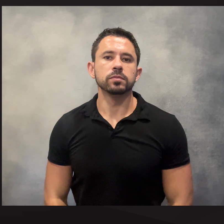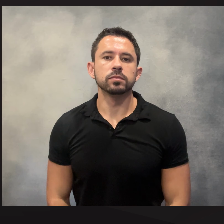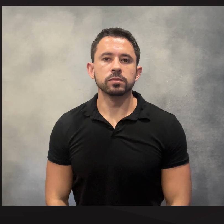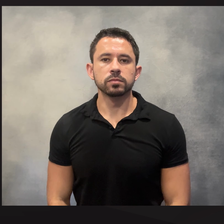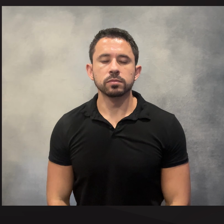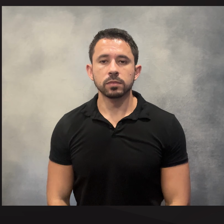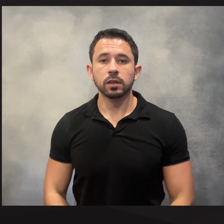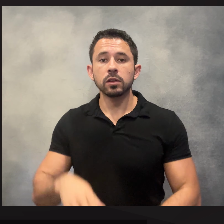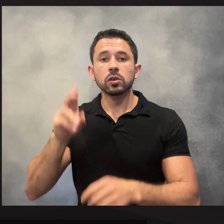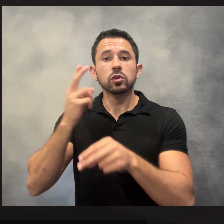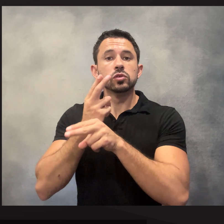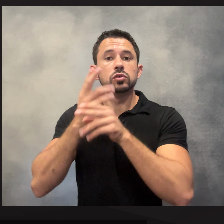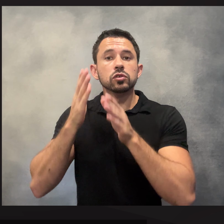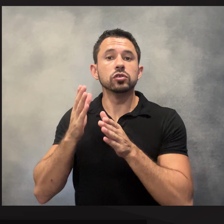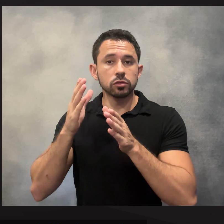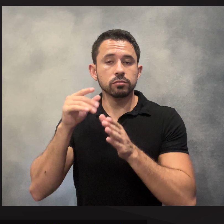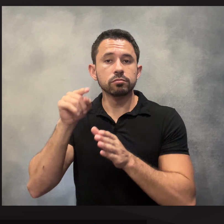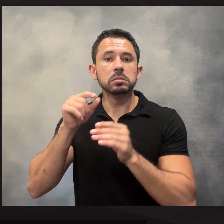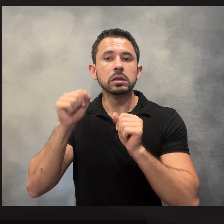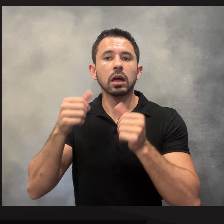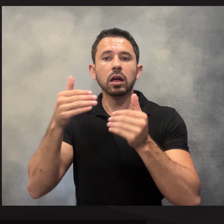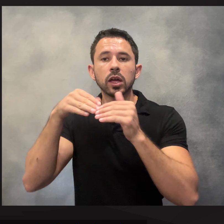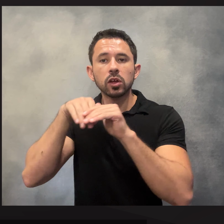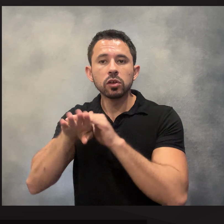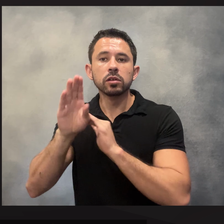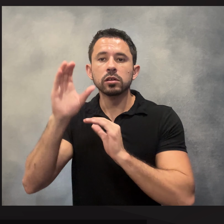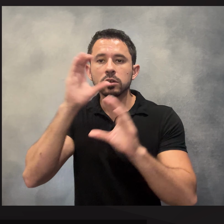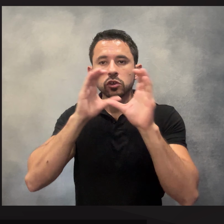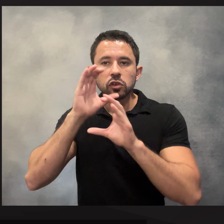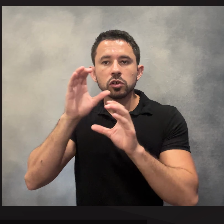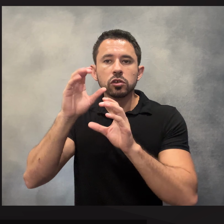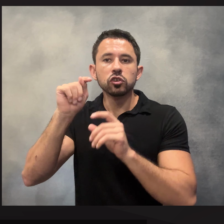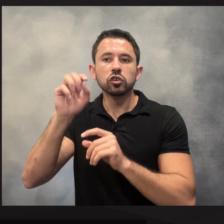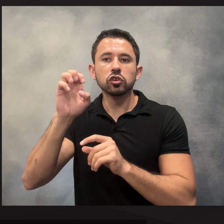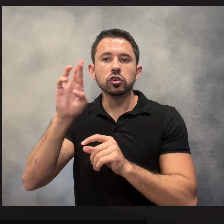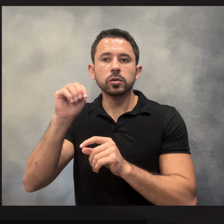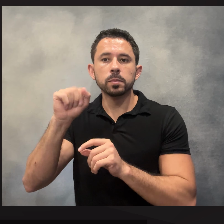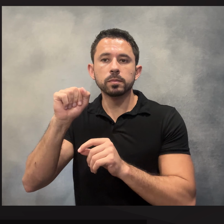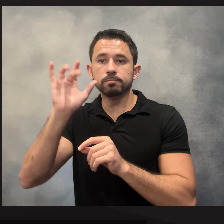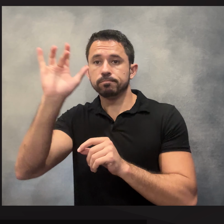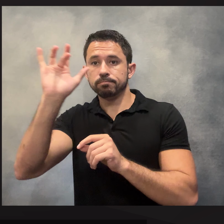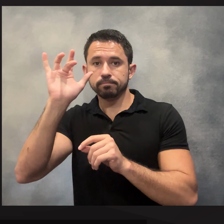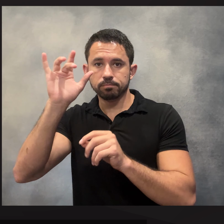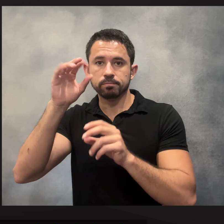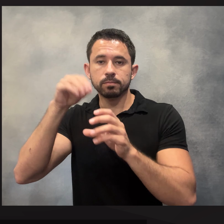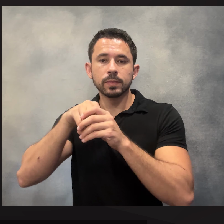Users can enter search terms in the lookup bar or by choosing a category to explore.